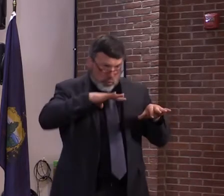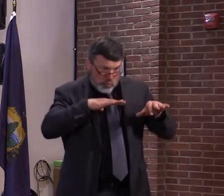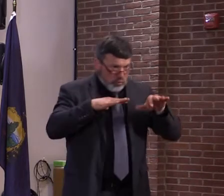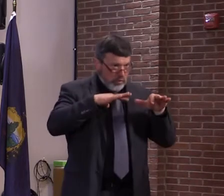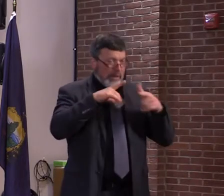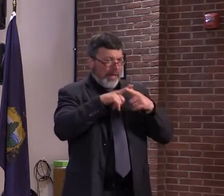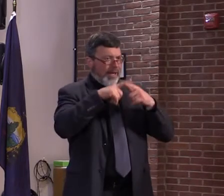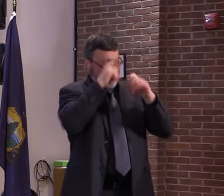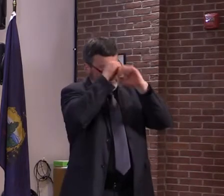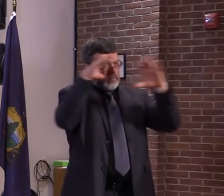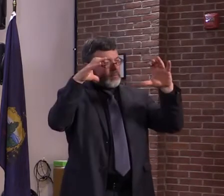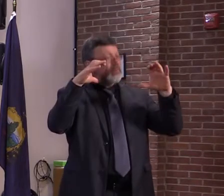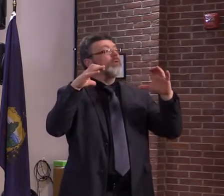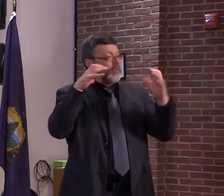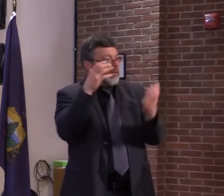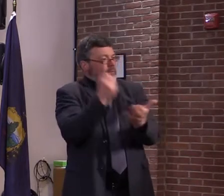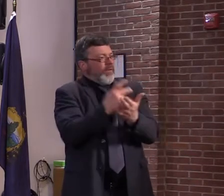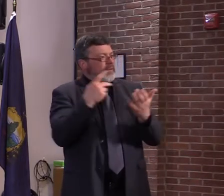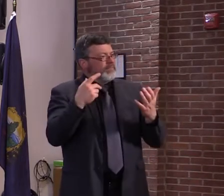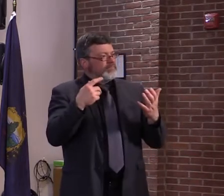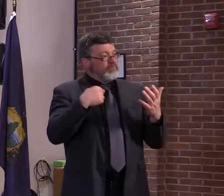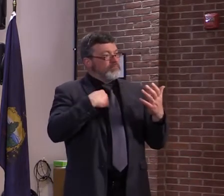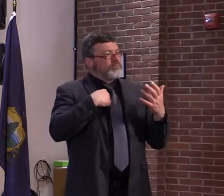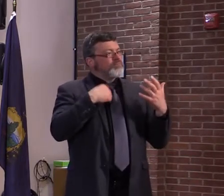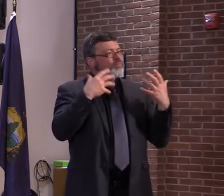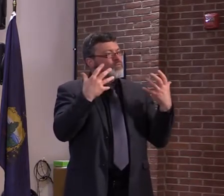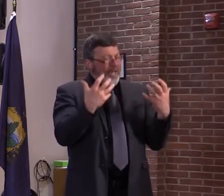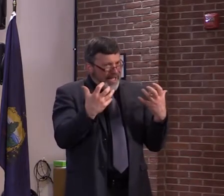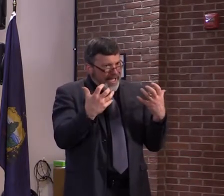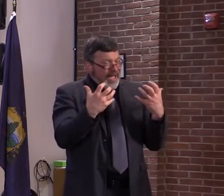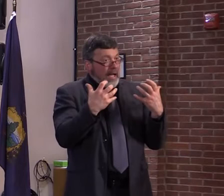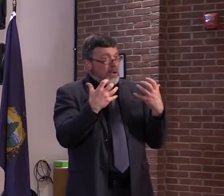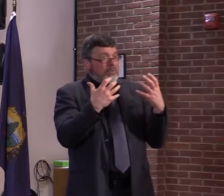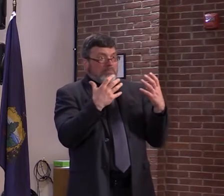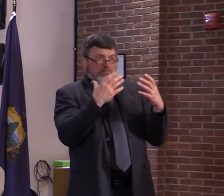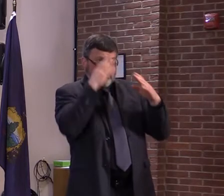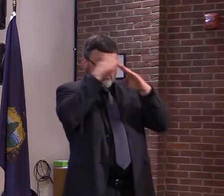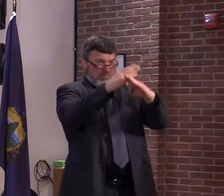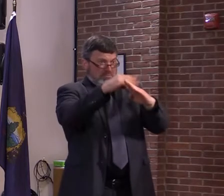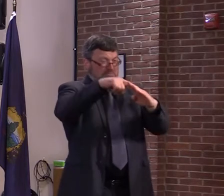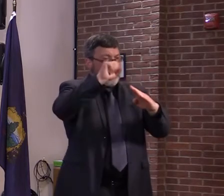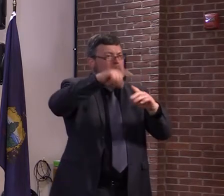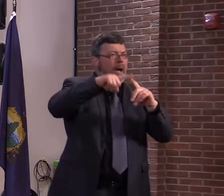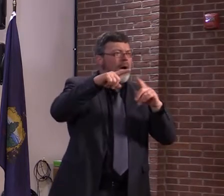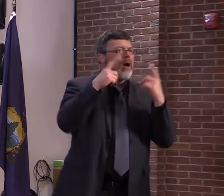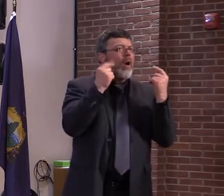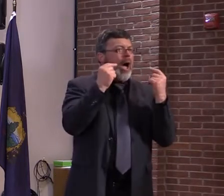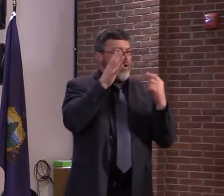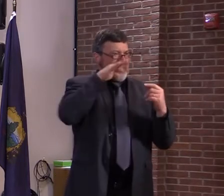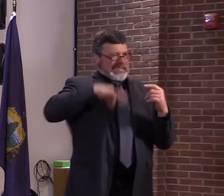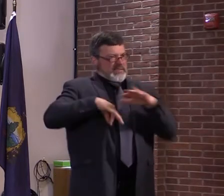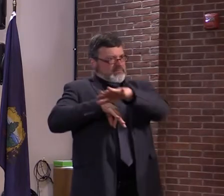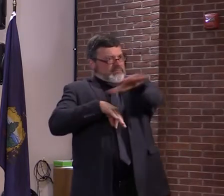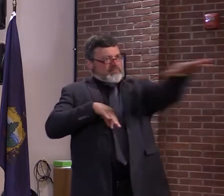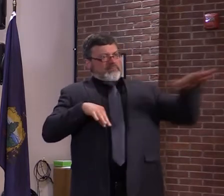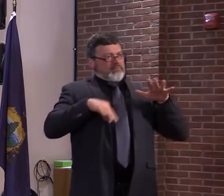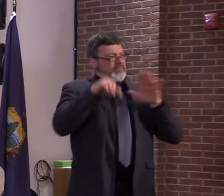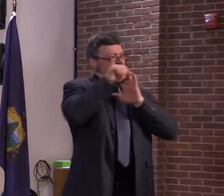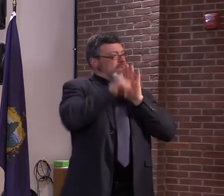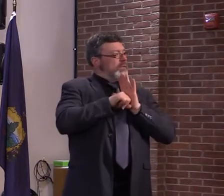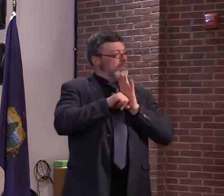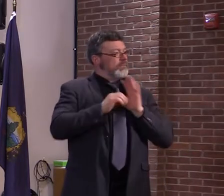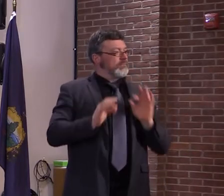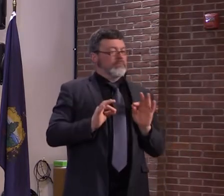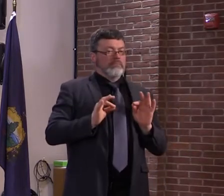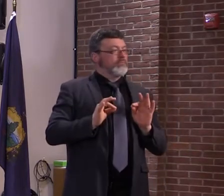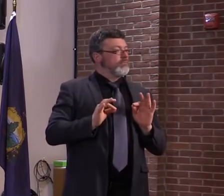we do want to make sure they all are ones that are very evidence-based and can be successful. Doctor, that program that we had